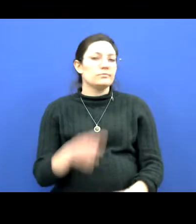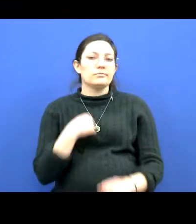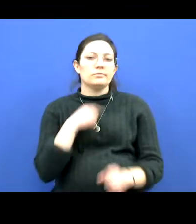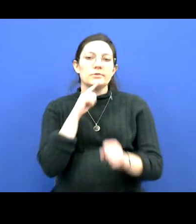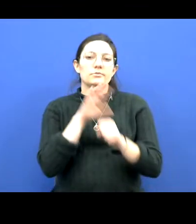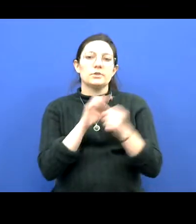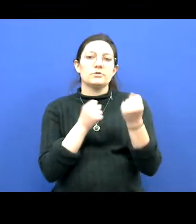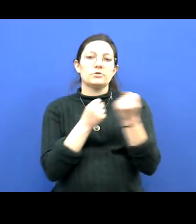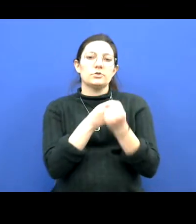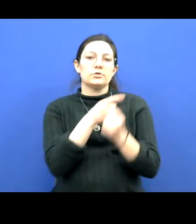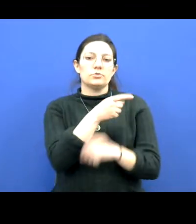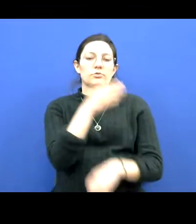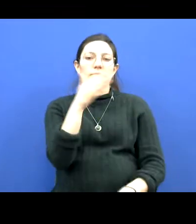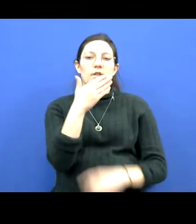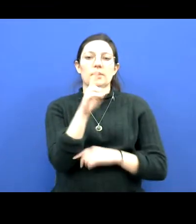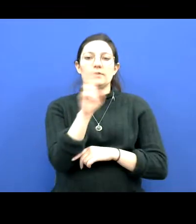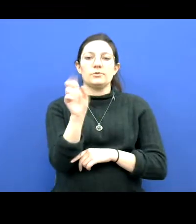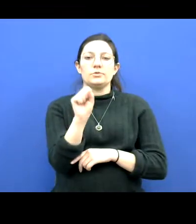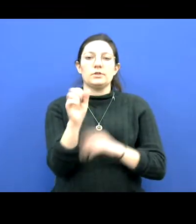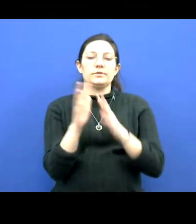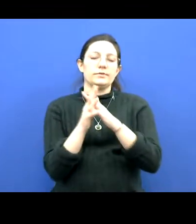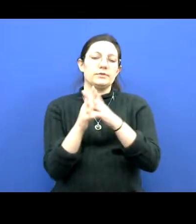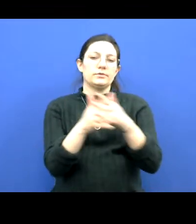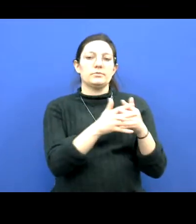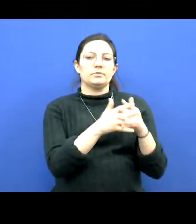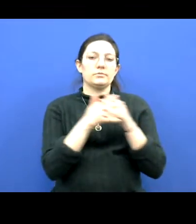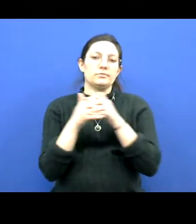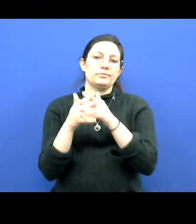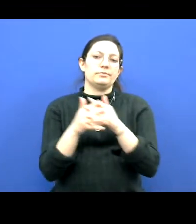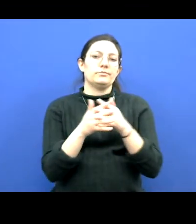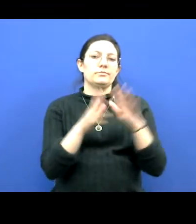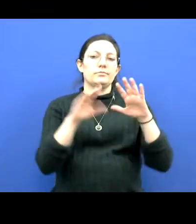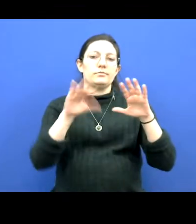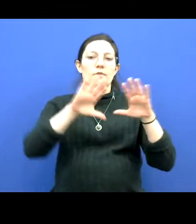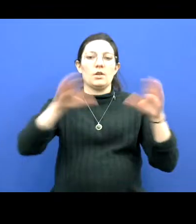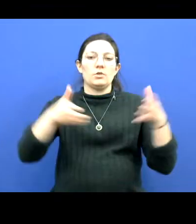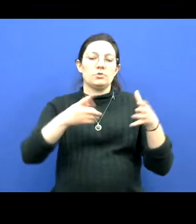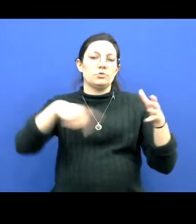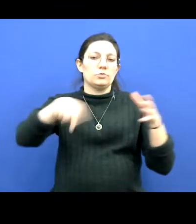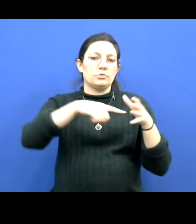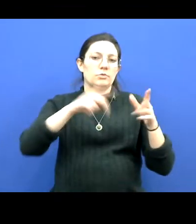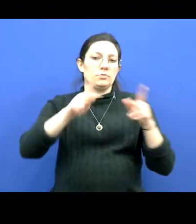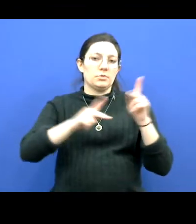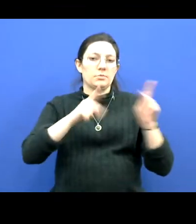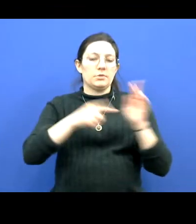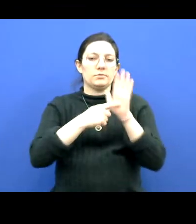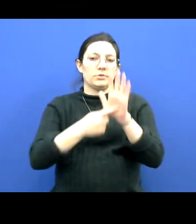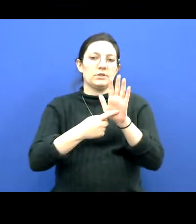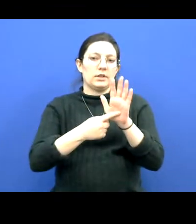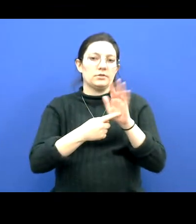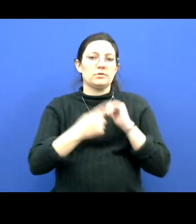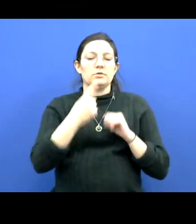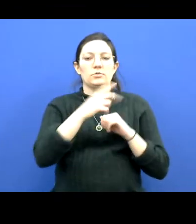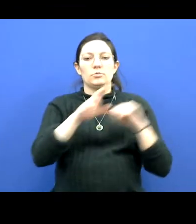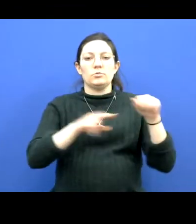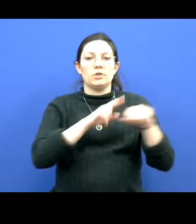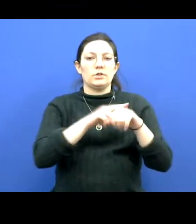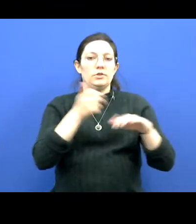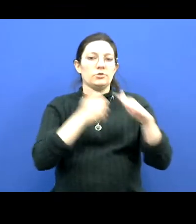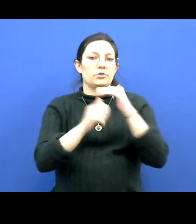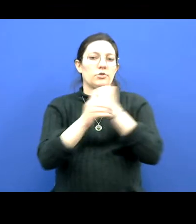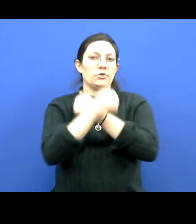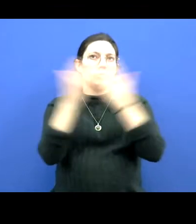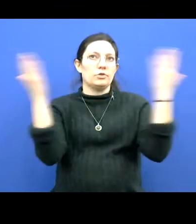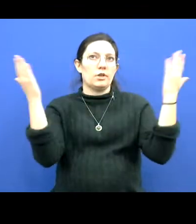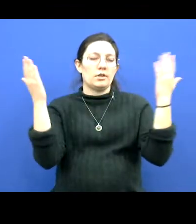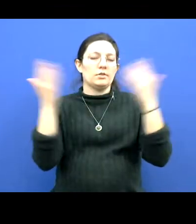I pledge allegiance to the flag of the United States of America and to the republic for which it stands, one